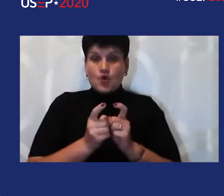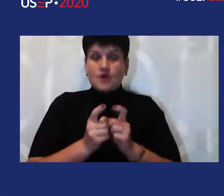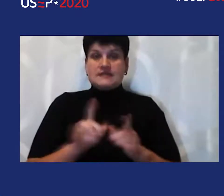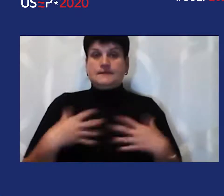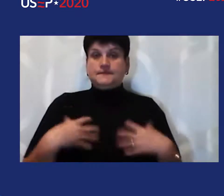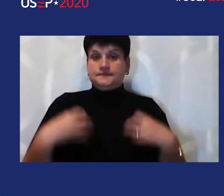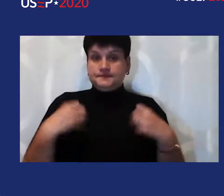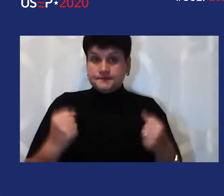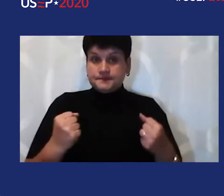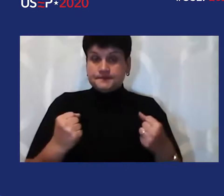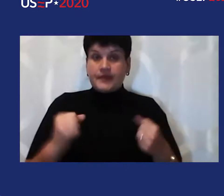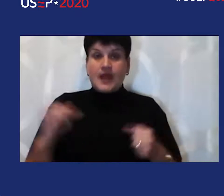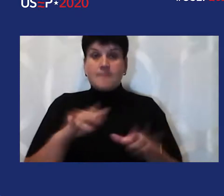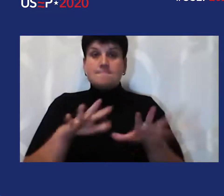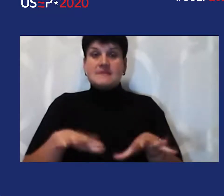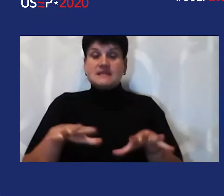and the central government.